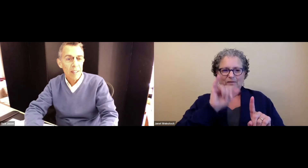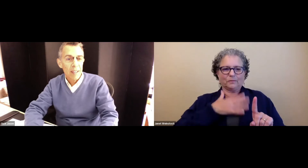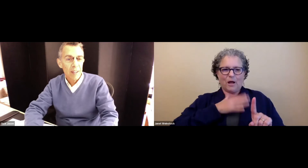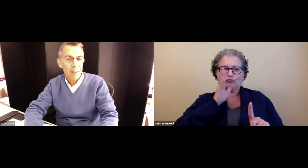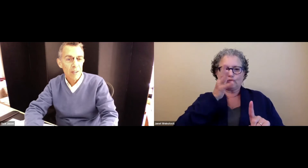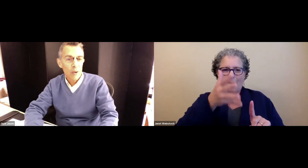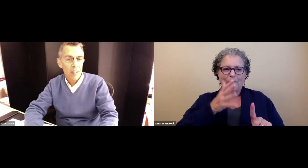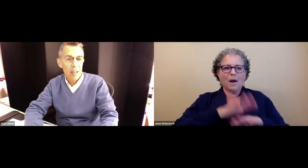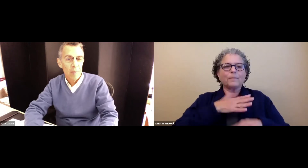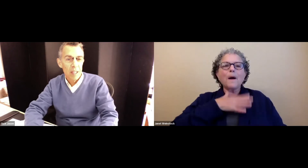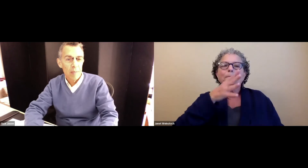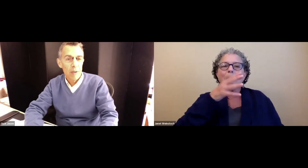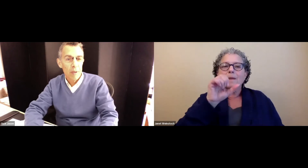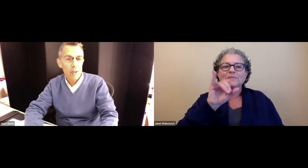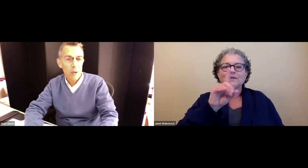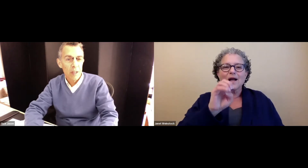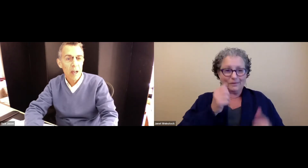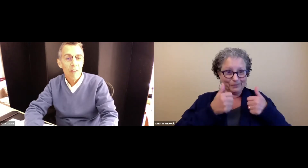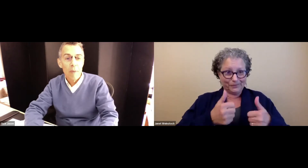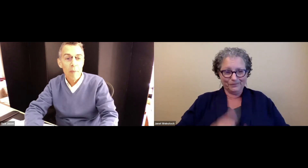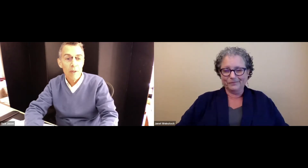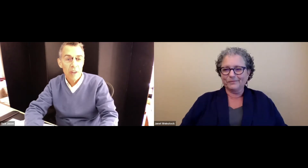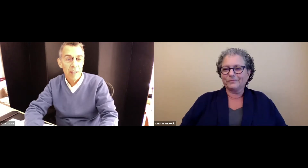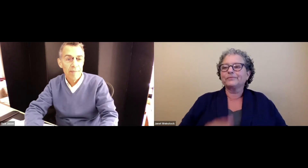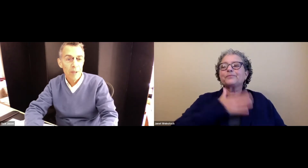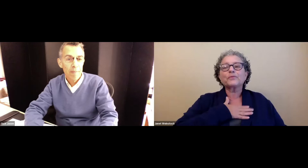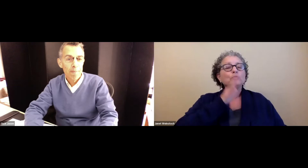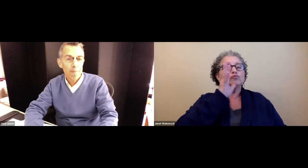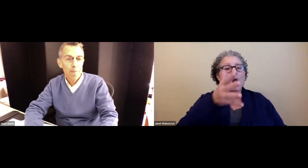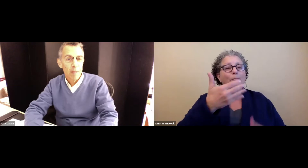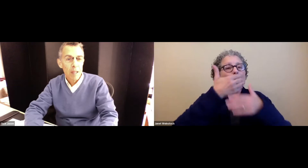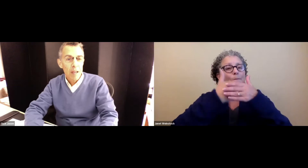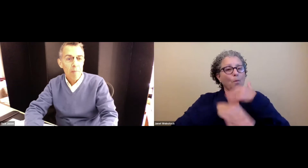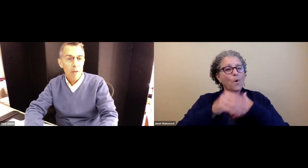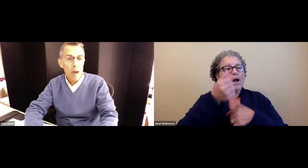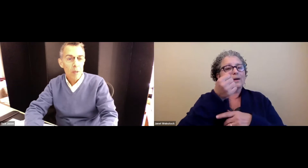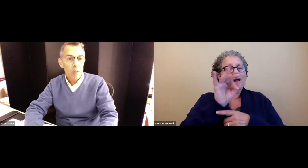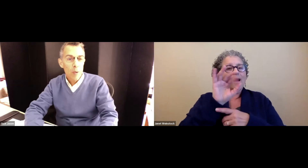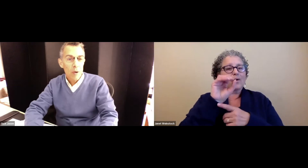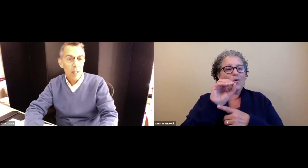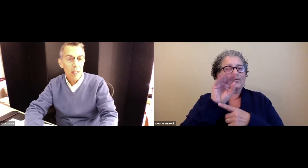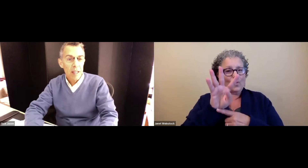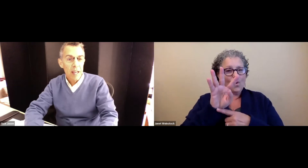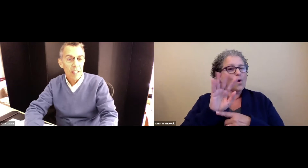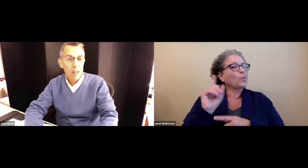Hilda's story that I'm telling, my grandmother's story from my mother's side, okay? My grandmother was born in